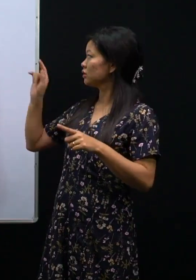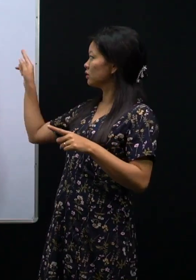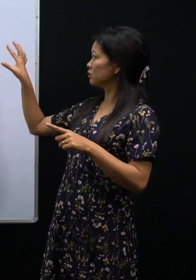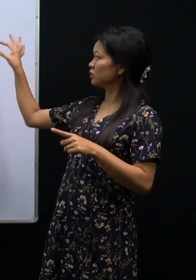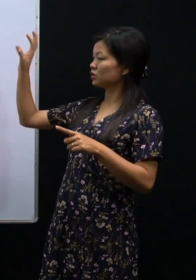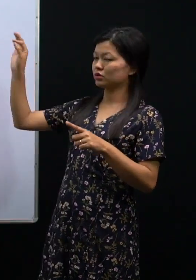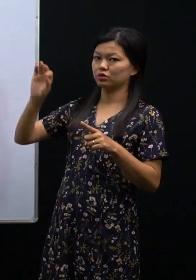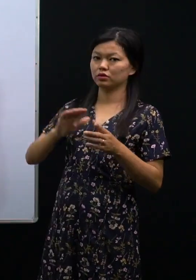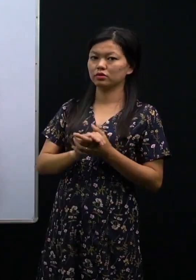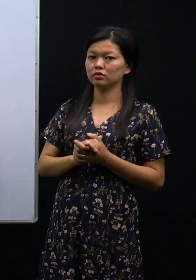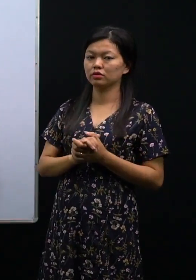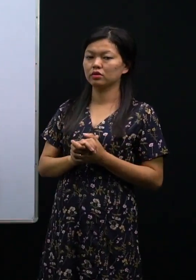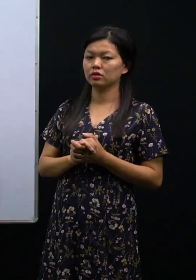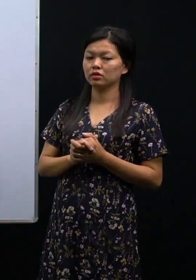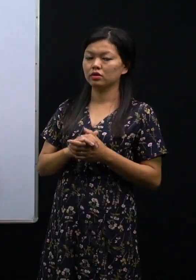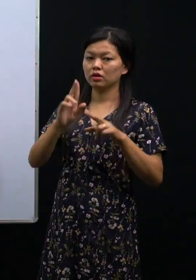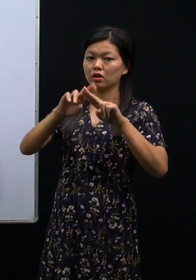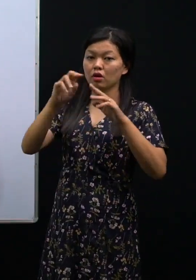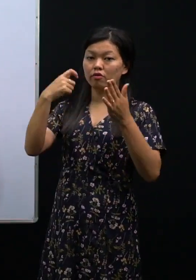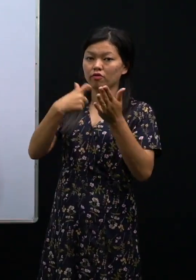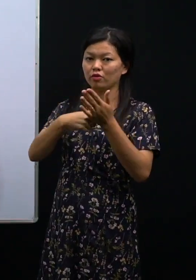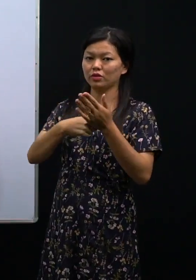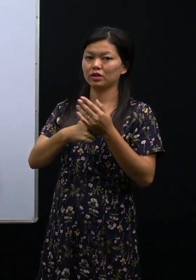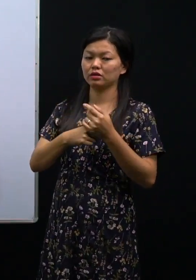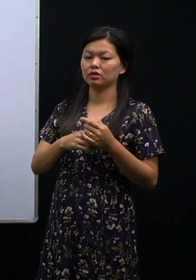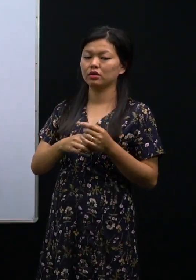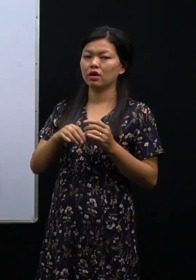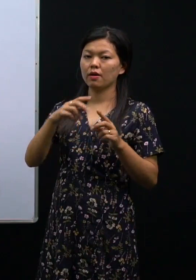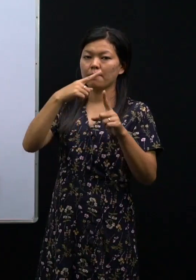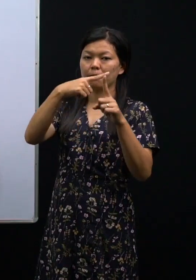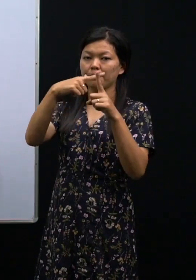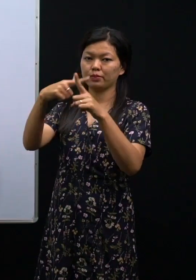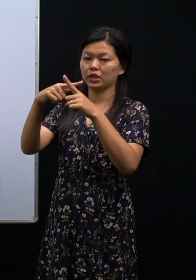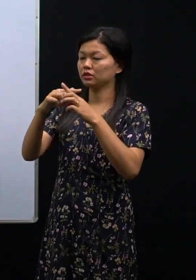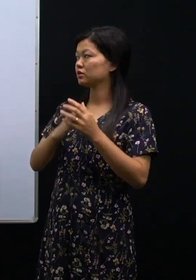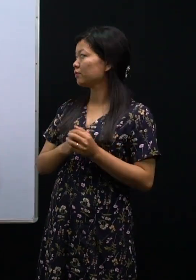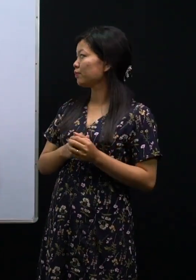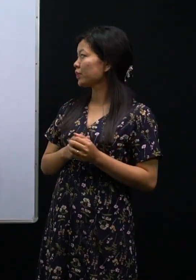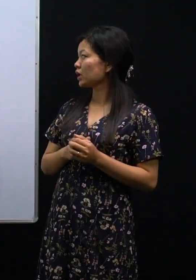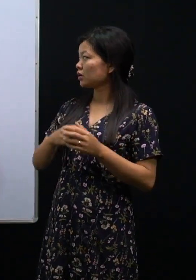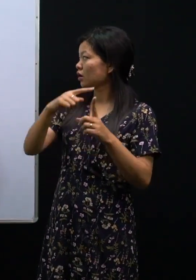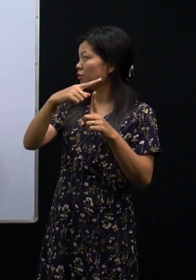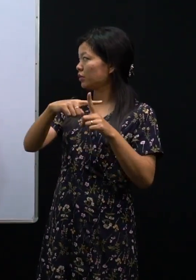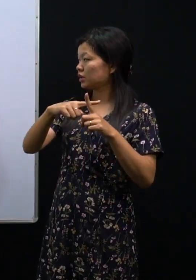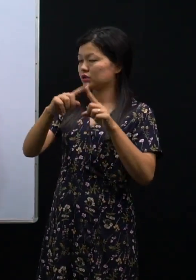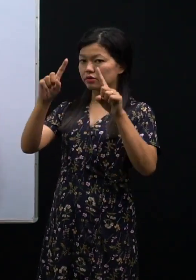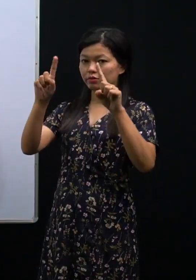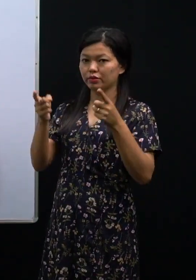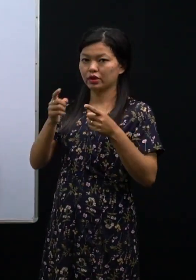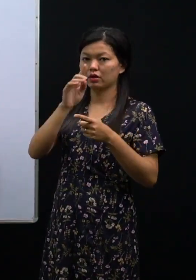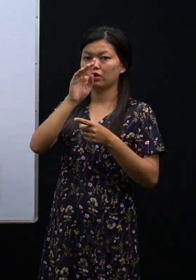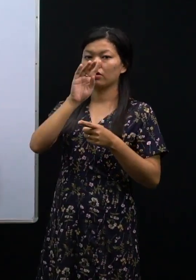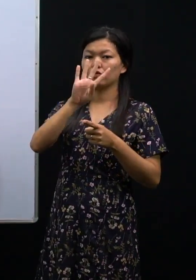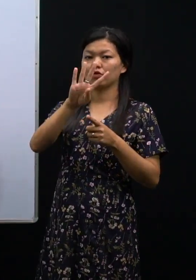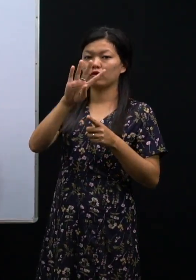plus. A, that is called second term. Sum of the second term. So, I am writing 4 minus 5. But there is